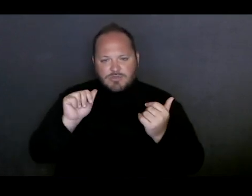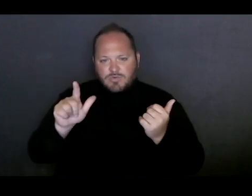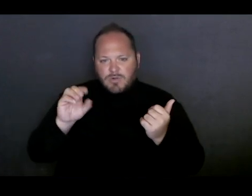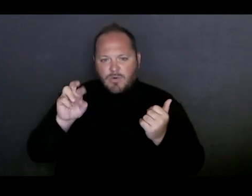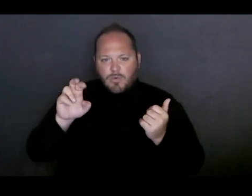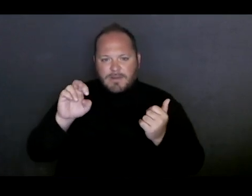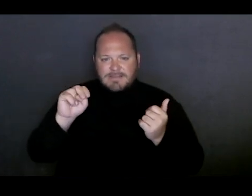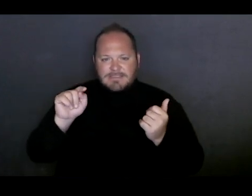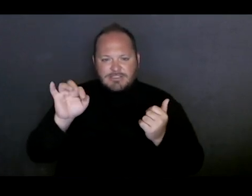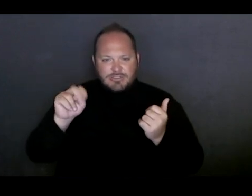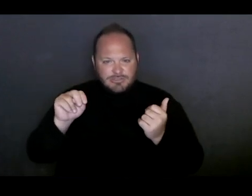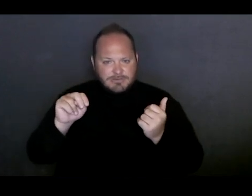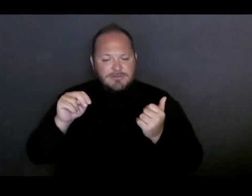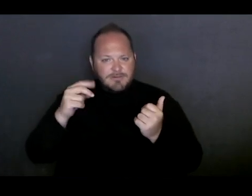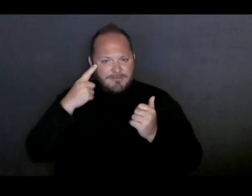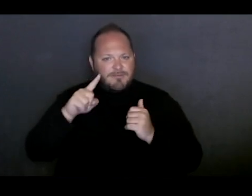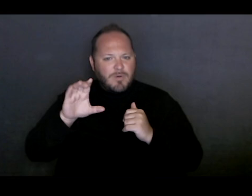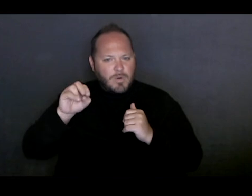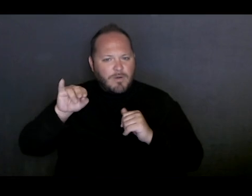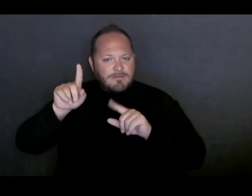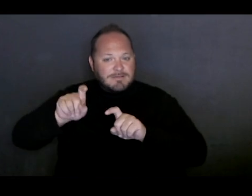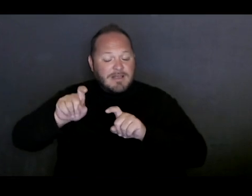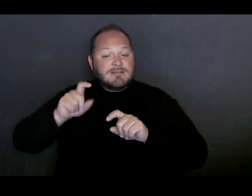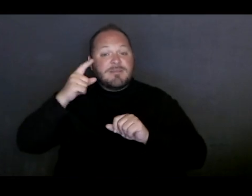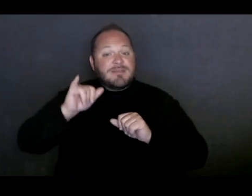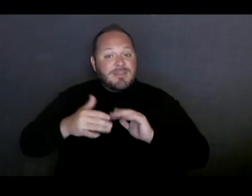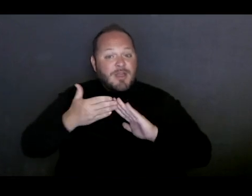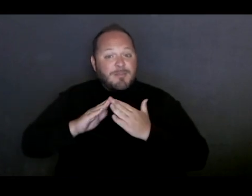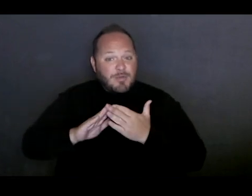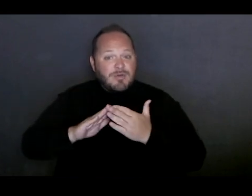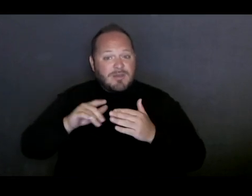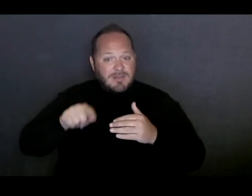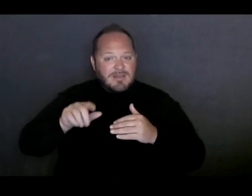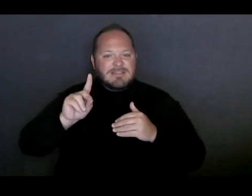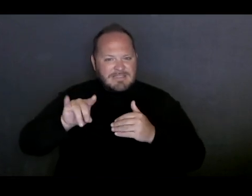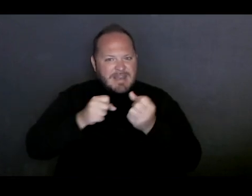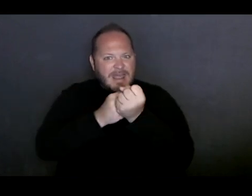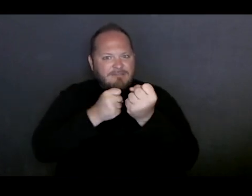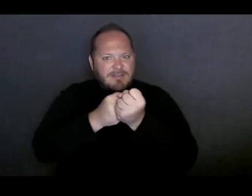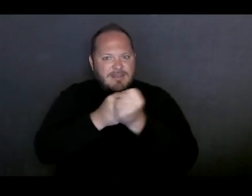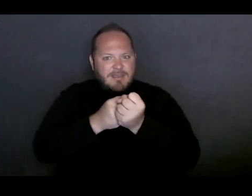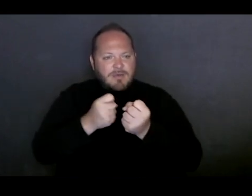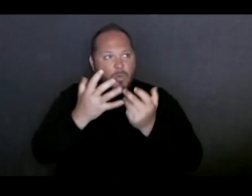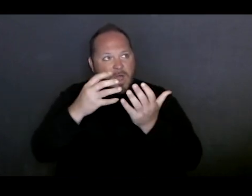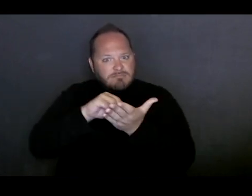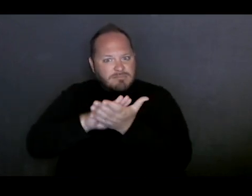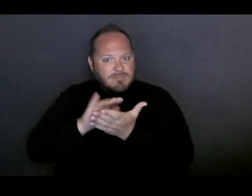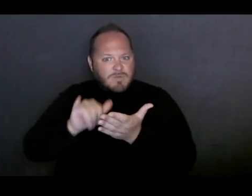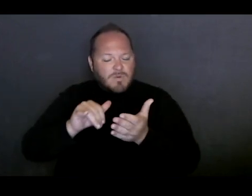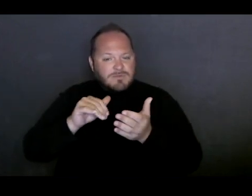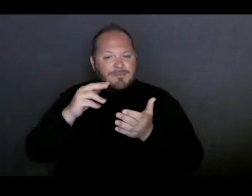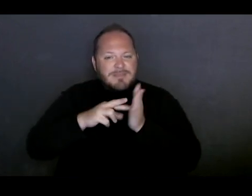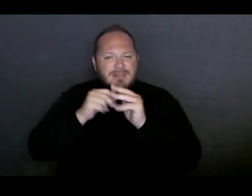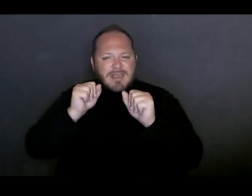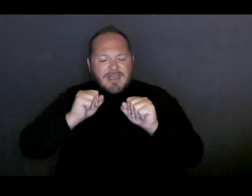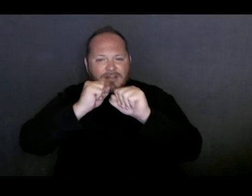could have a portrait of what's going on. And I think it's possible that similar advocacy efforts to just get a